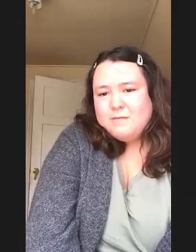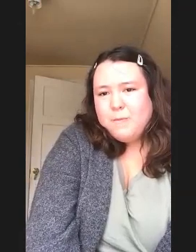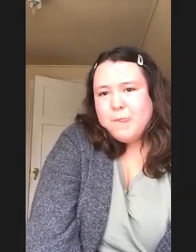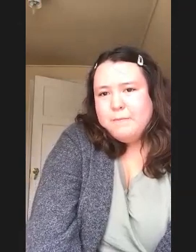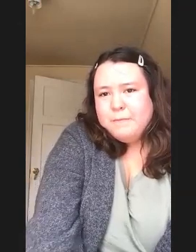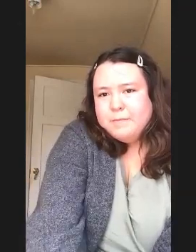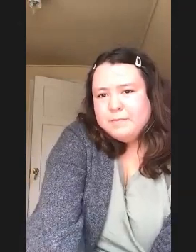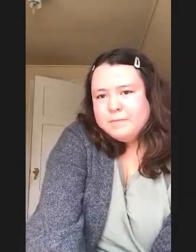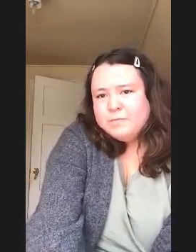Wonder,